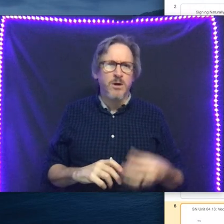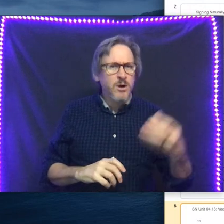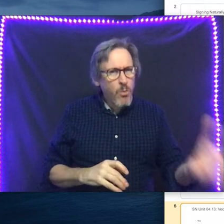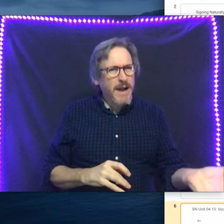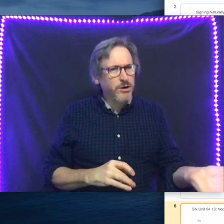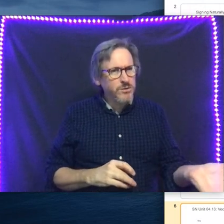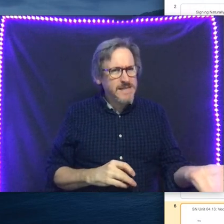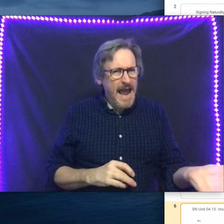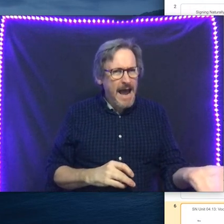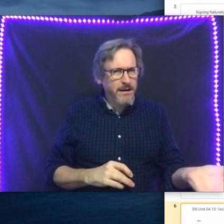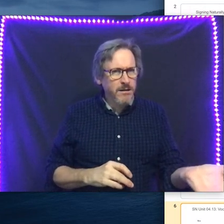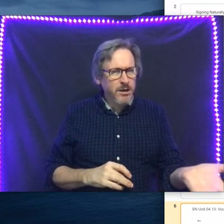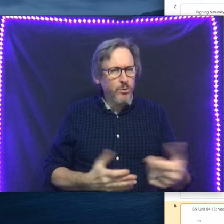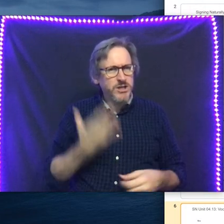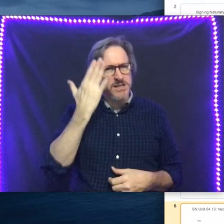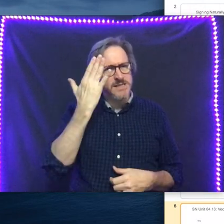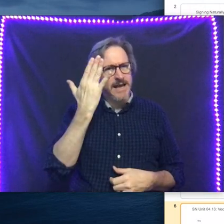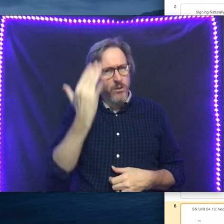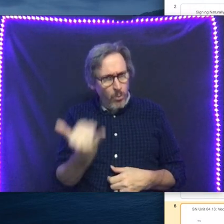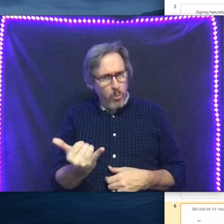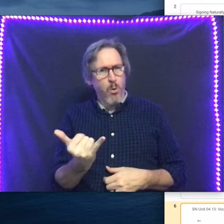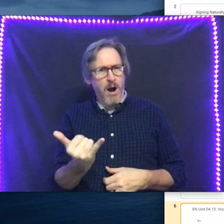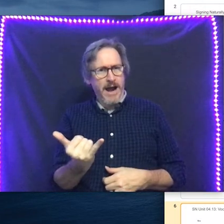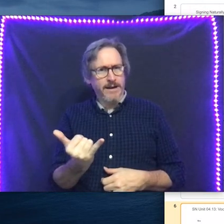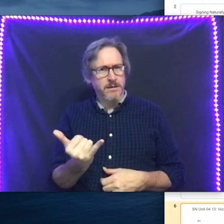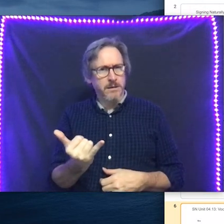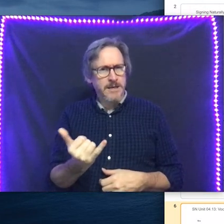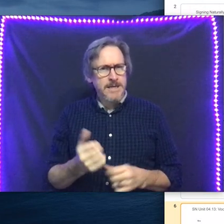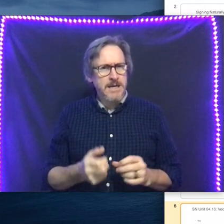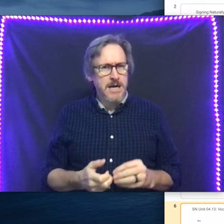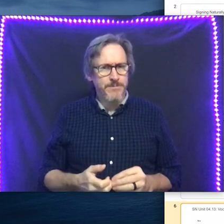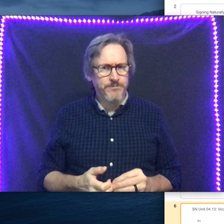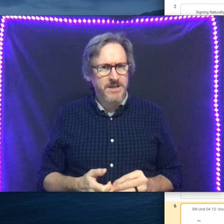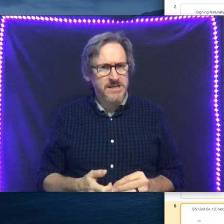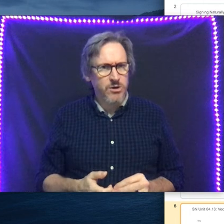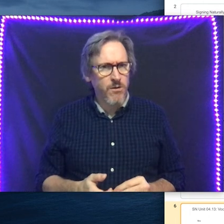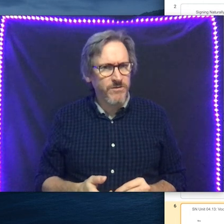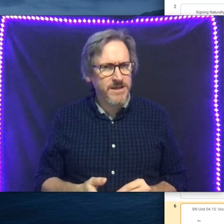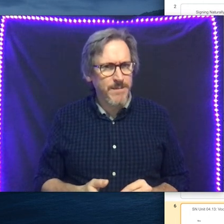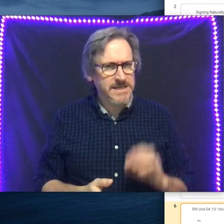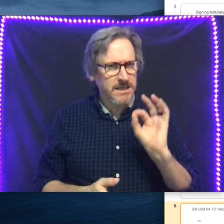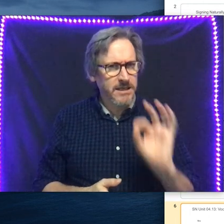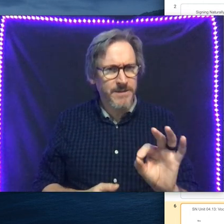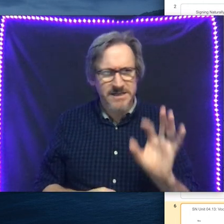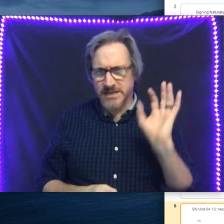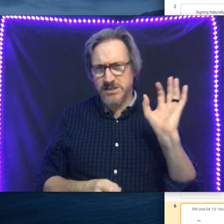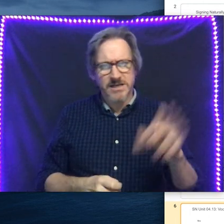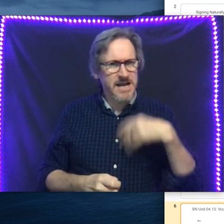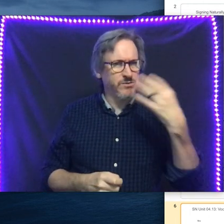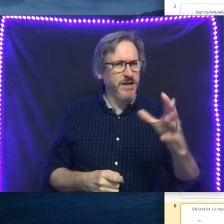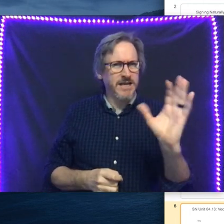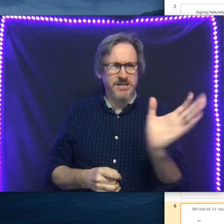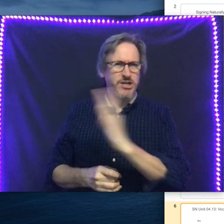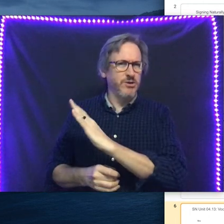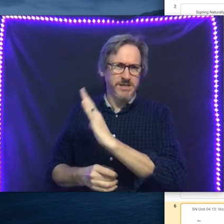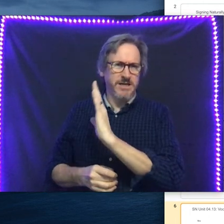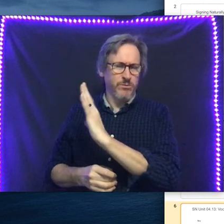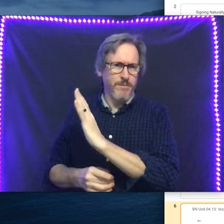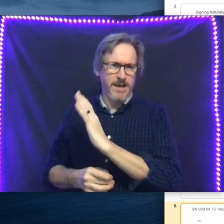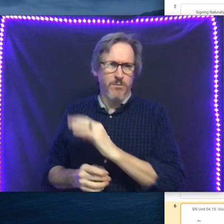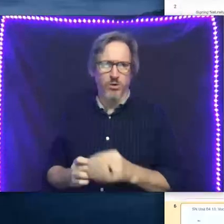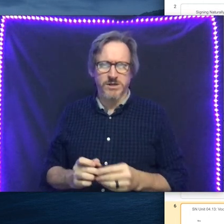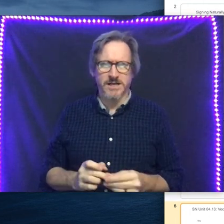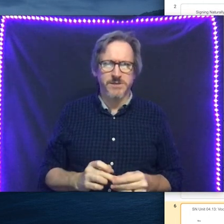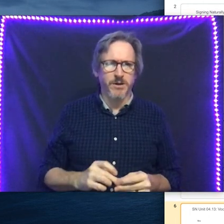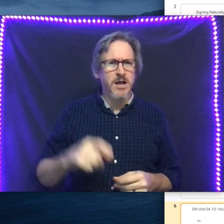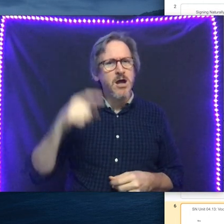to, why are you sad? Which is a why. So hopefully that makes a little bit of sense. As we get to use it, it will